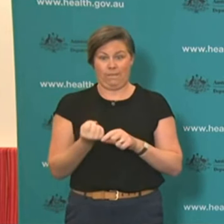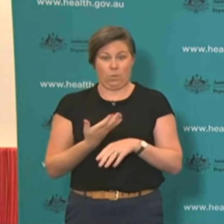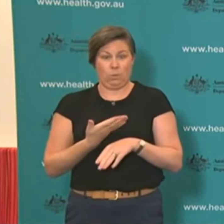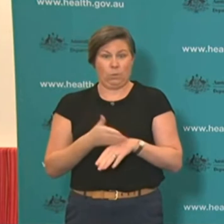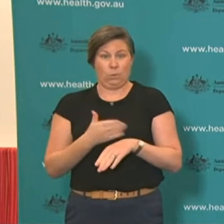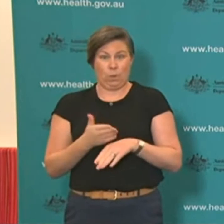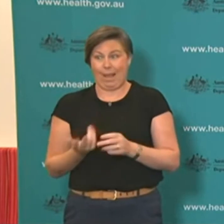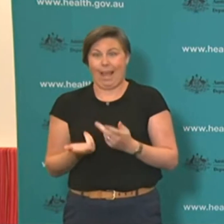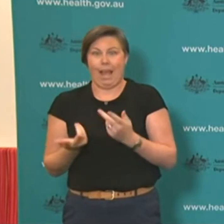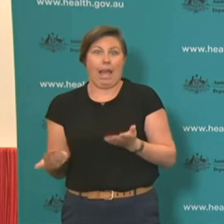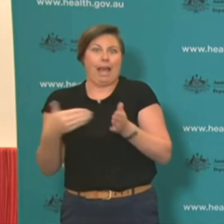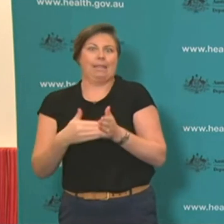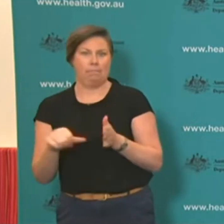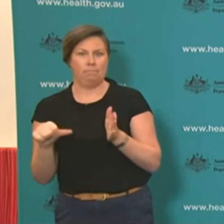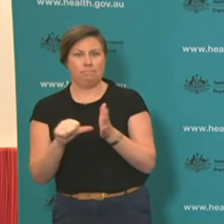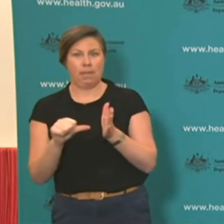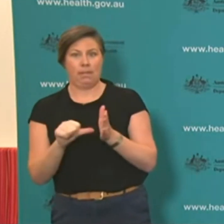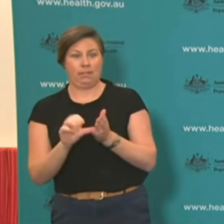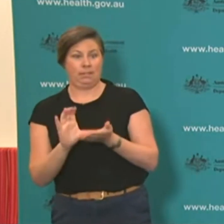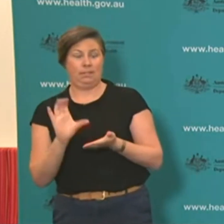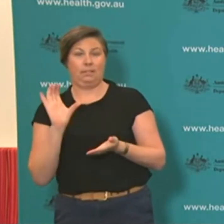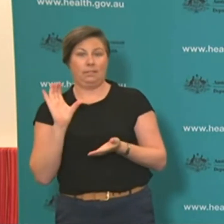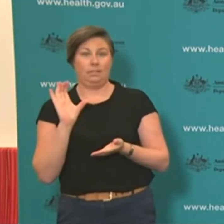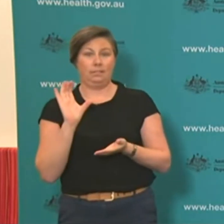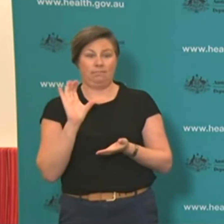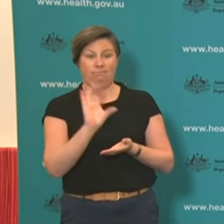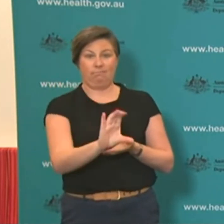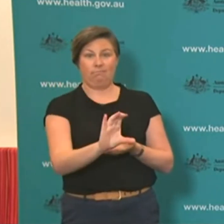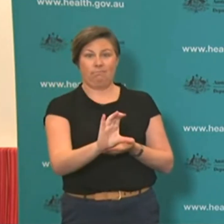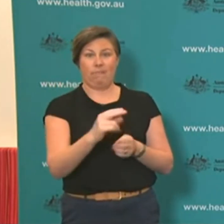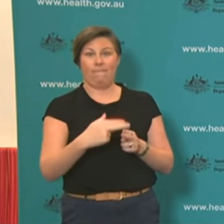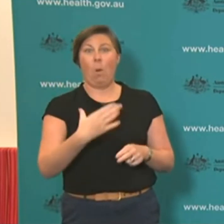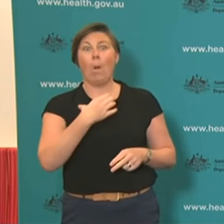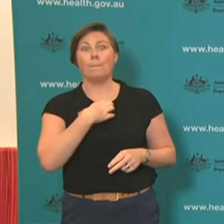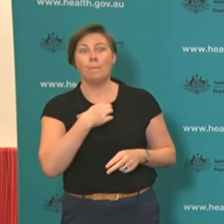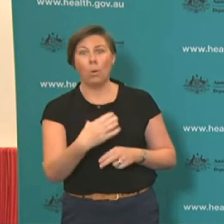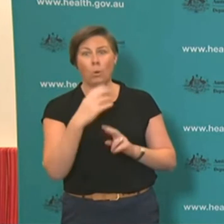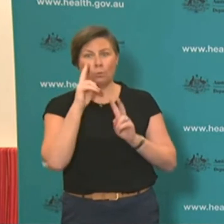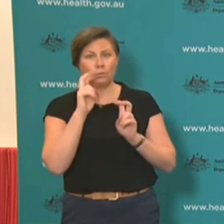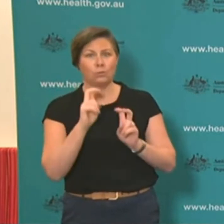Grant Opportunity funding round close, and that will provide more